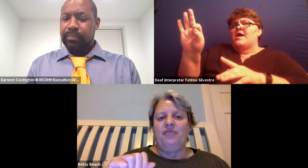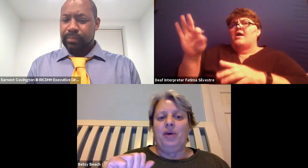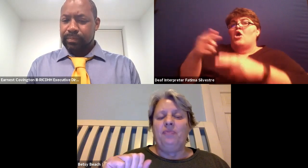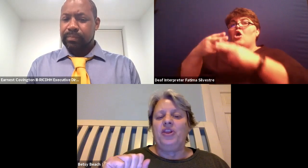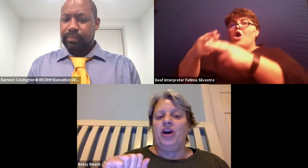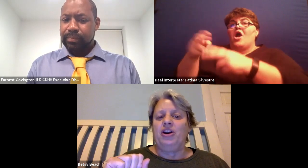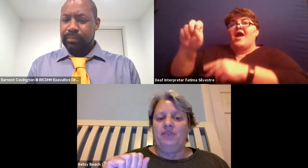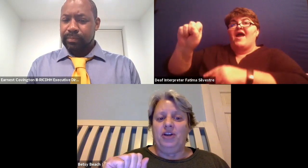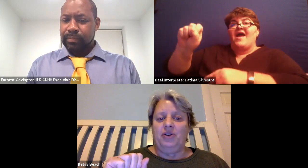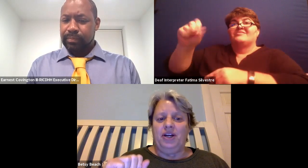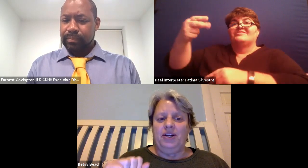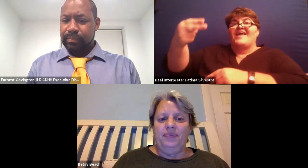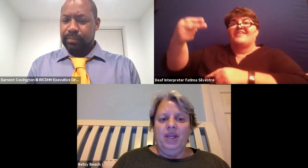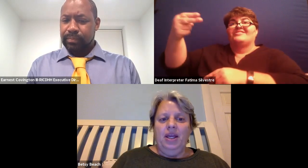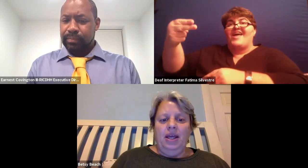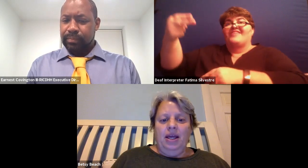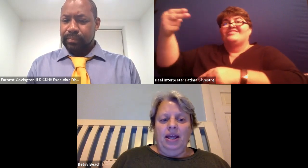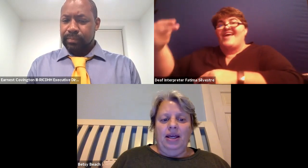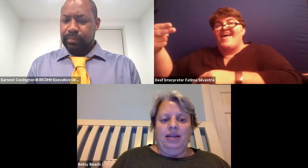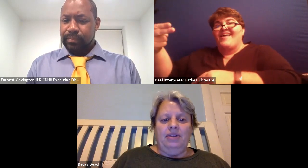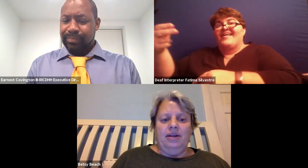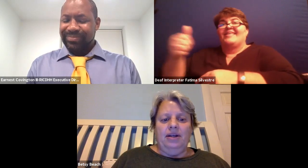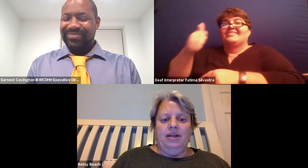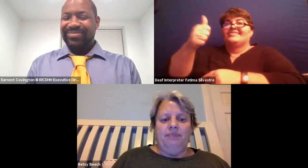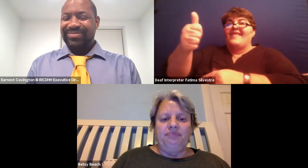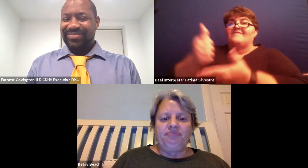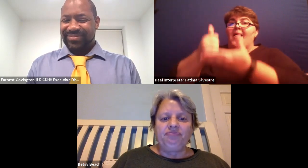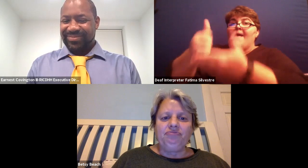SHH, Self-Help for the Hard of Hearing. And